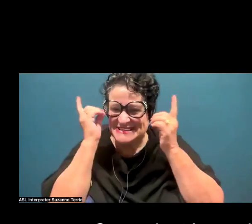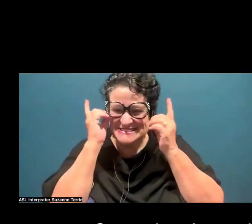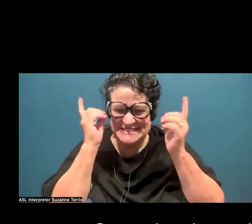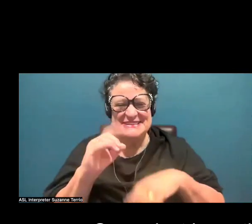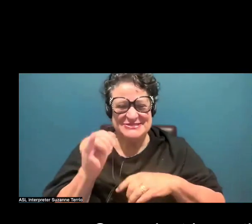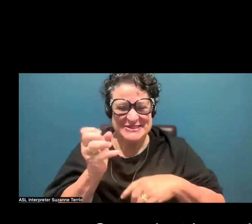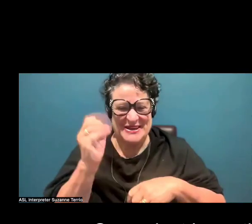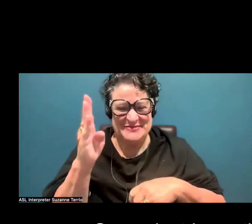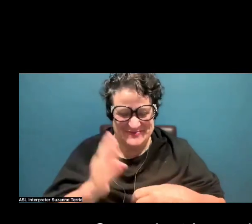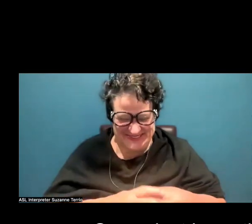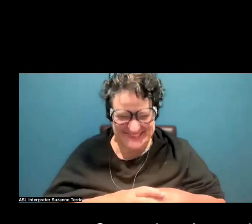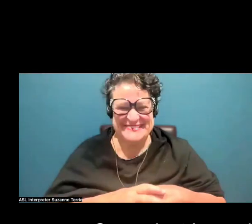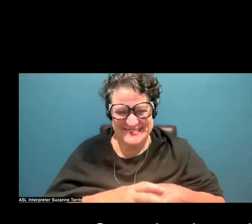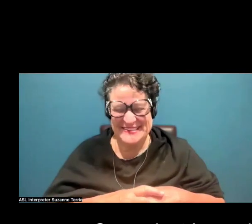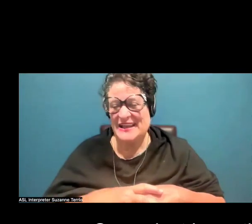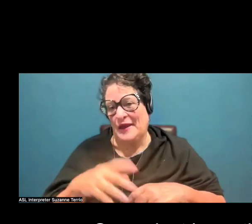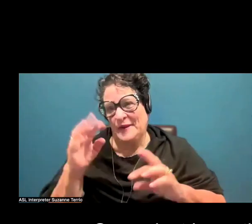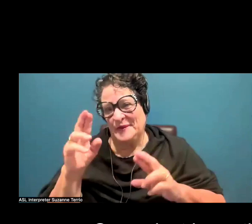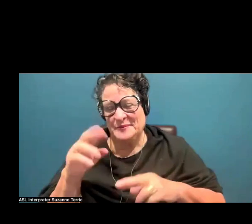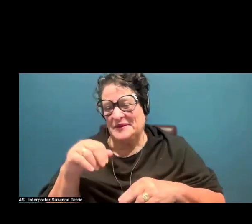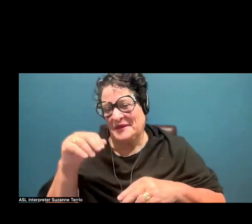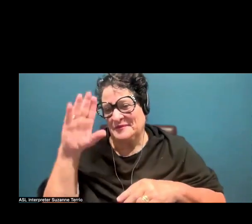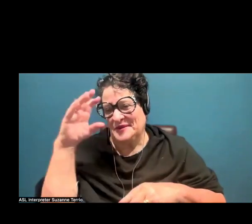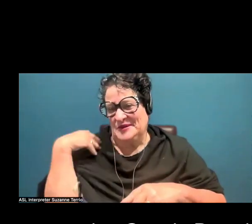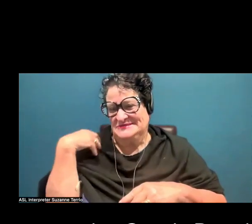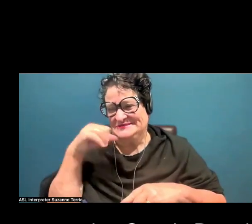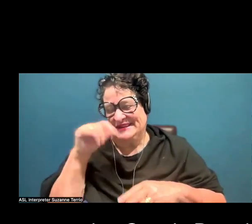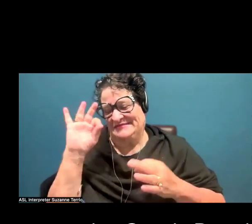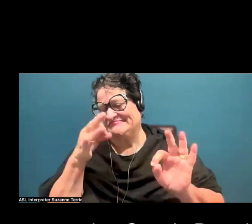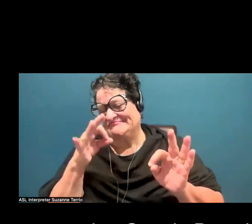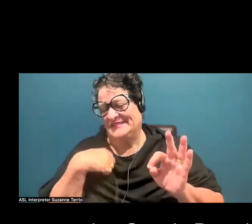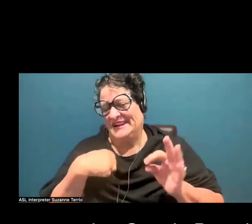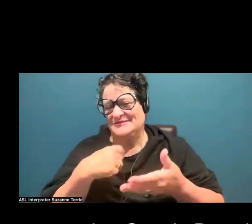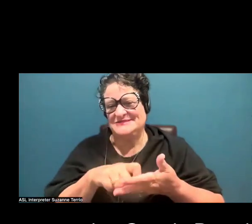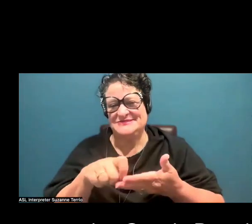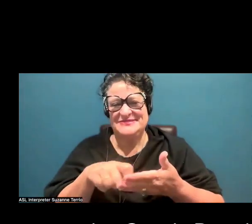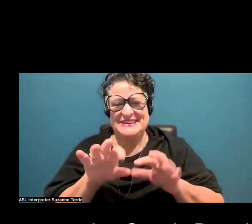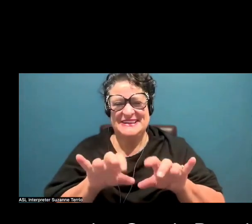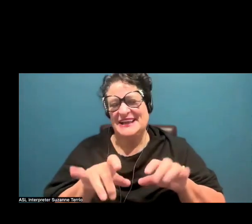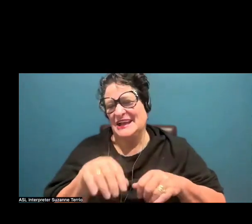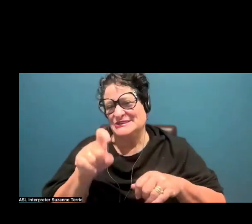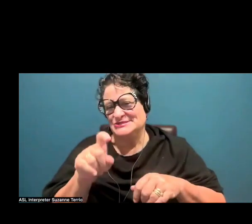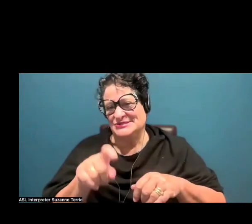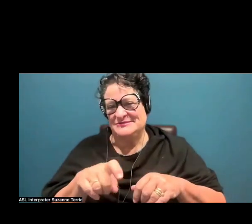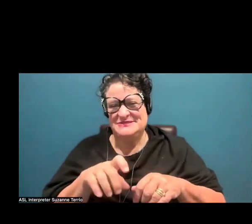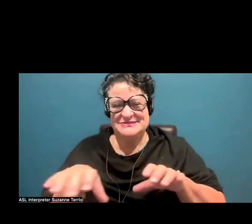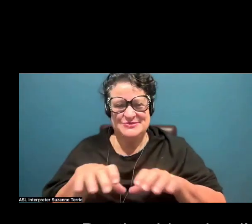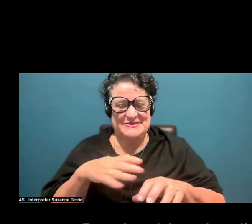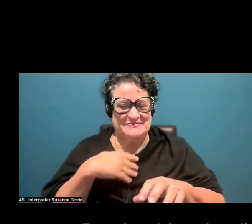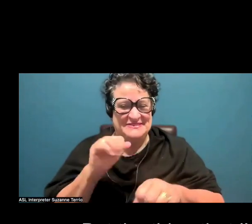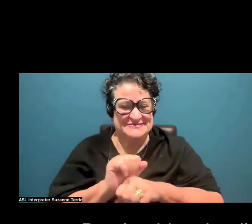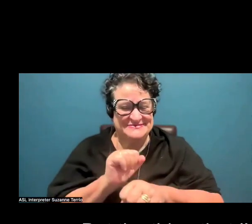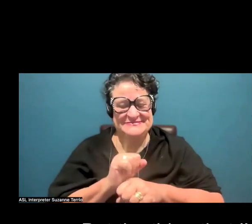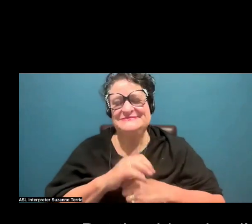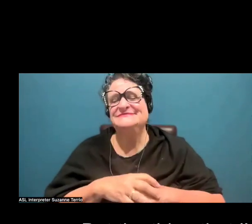So we just hope that my boss never noticed that I was using Google Docs instead of doing what I was supposed to do. But